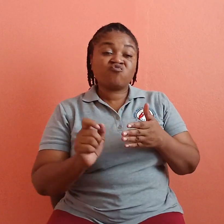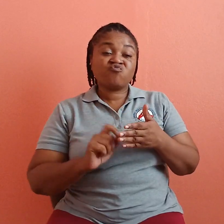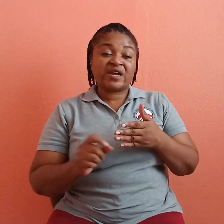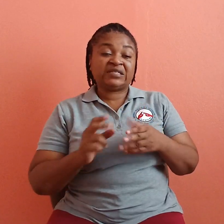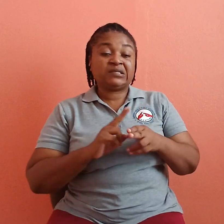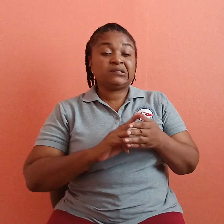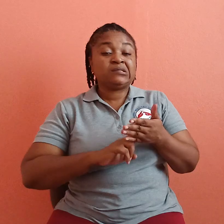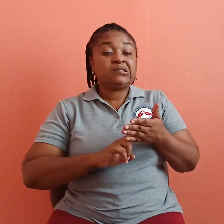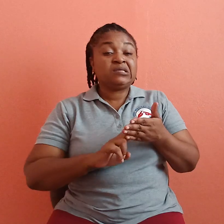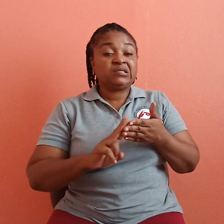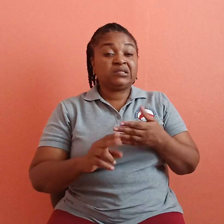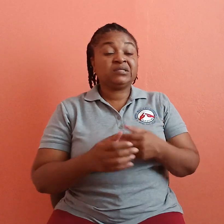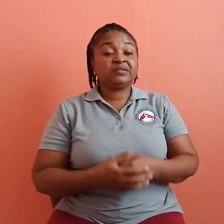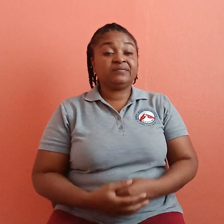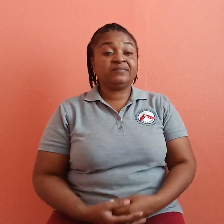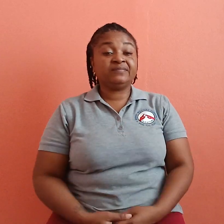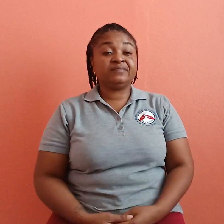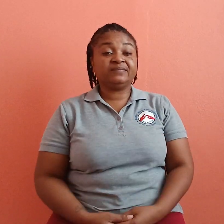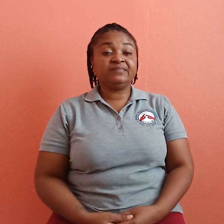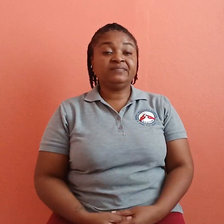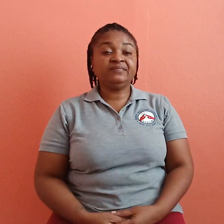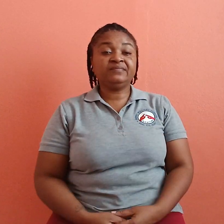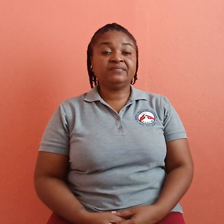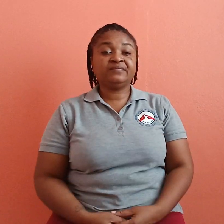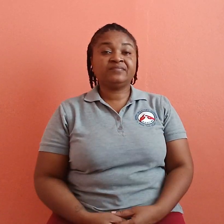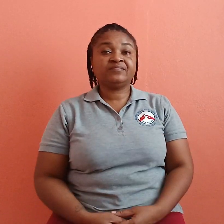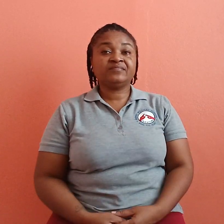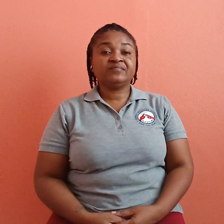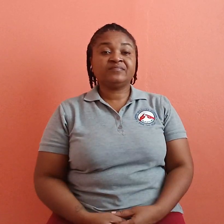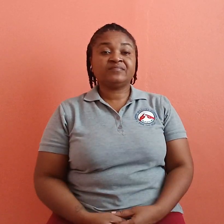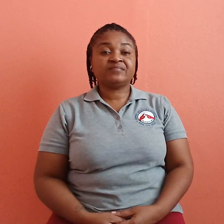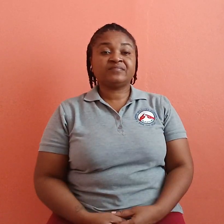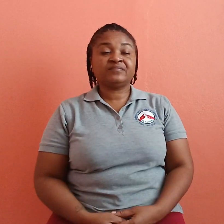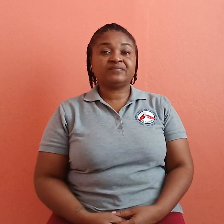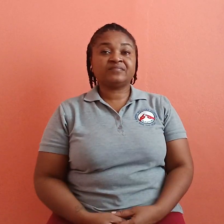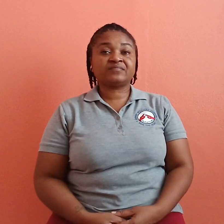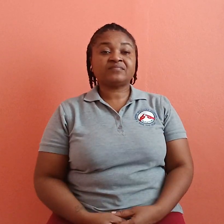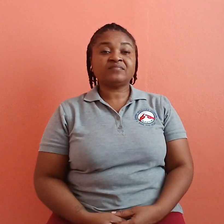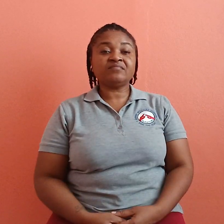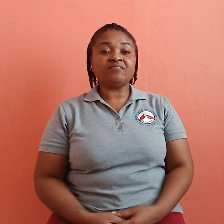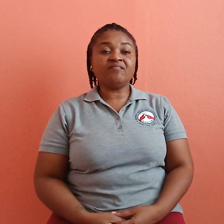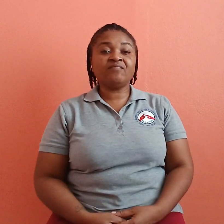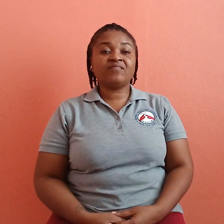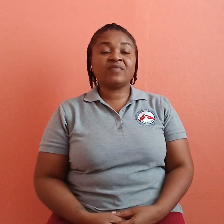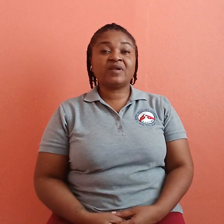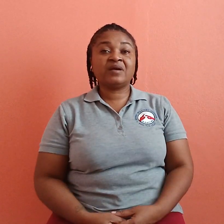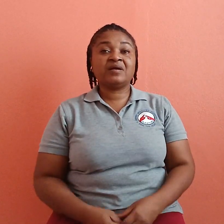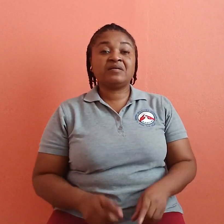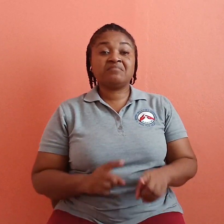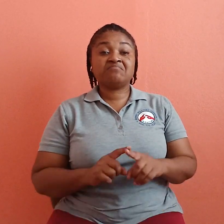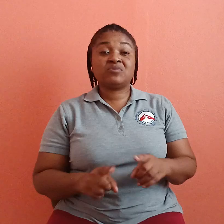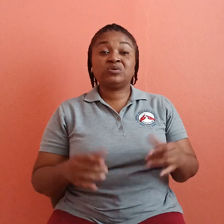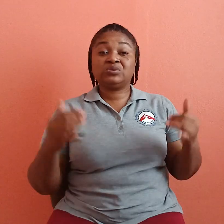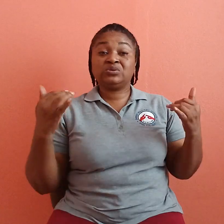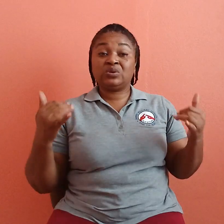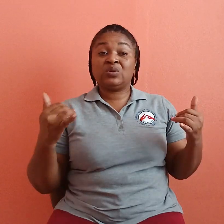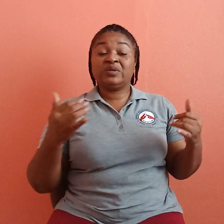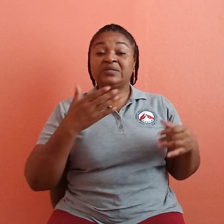neat. But in this day and age, the best thing would be for you to get somebody to help you to